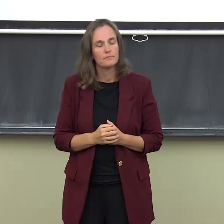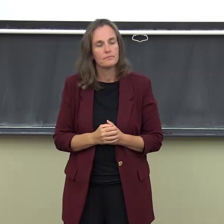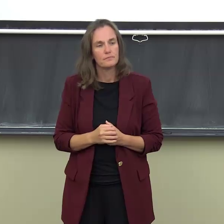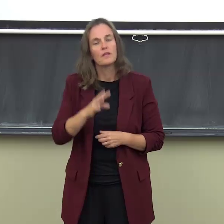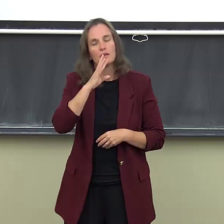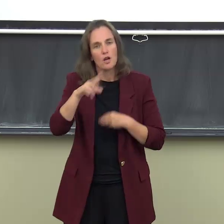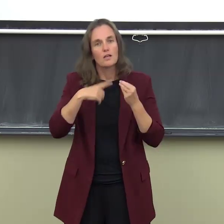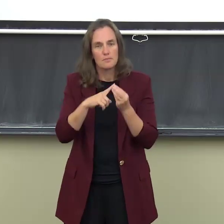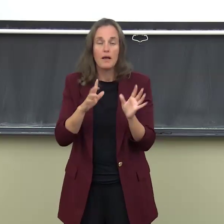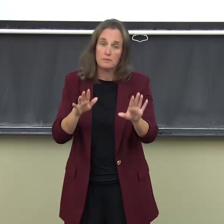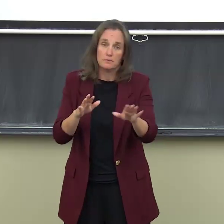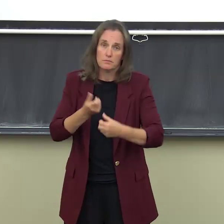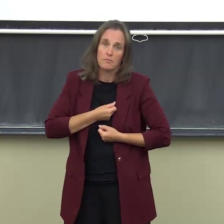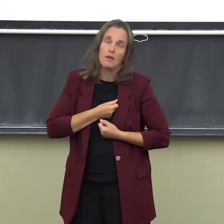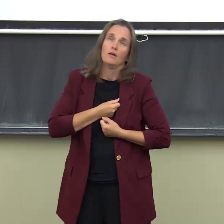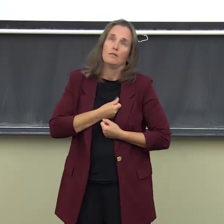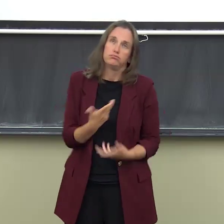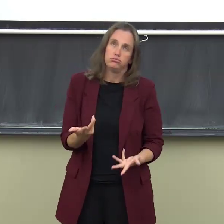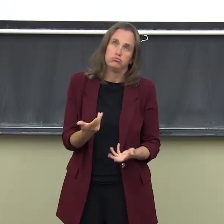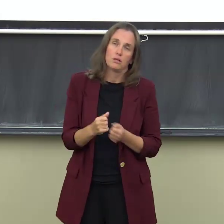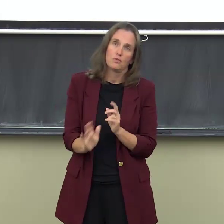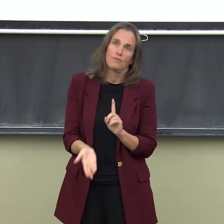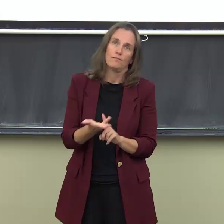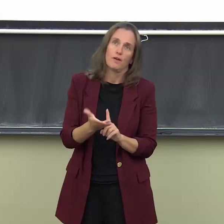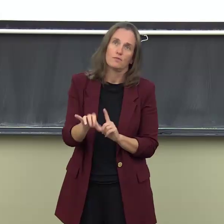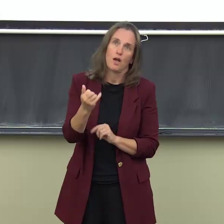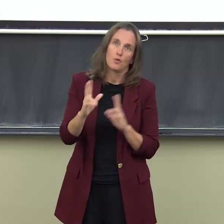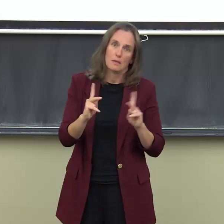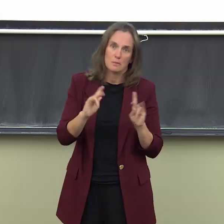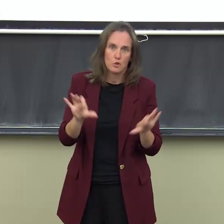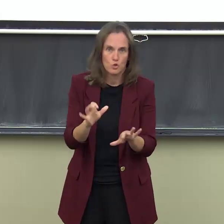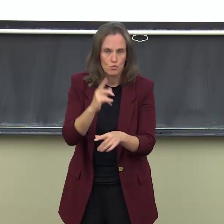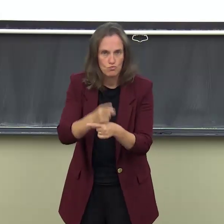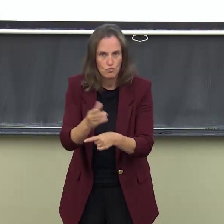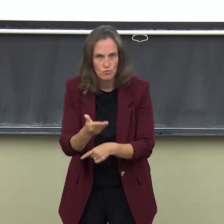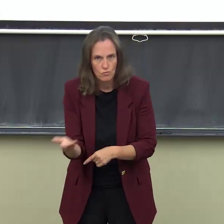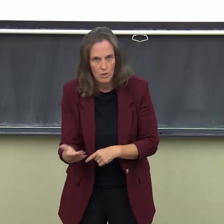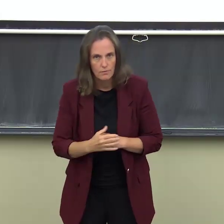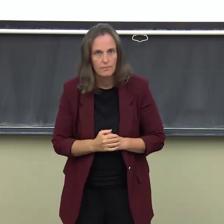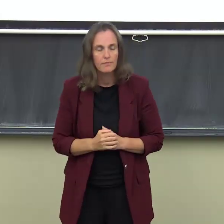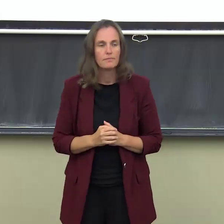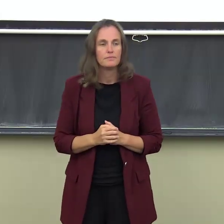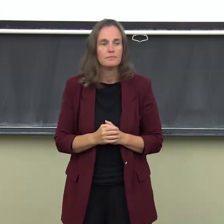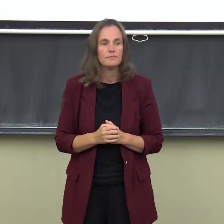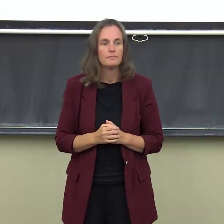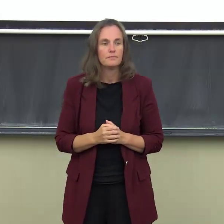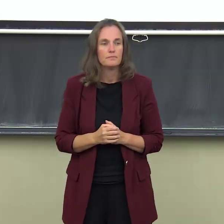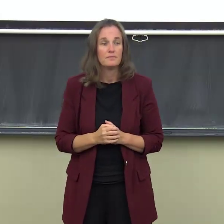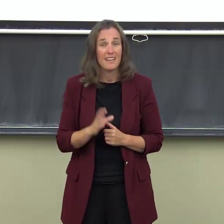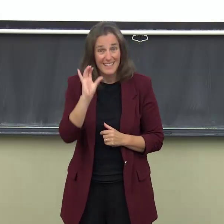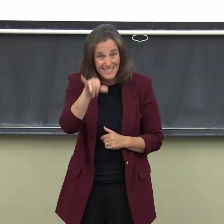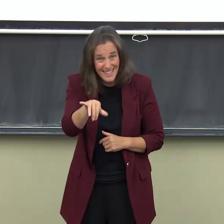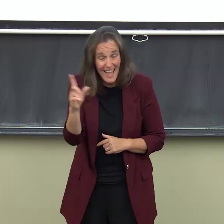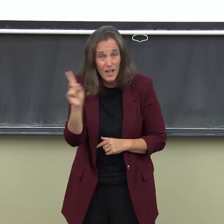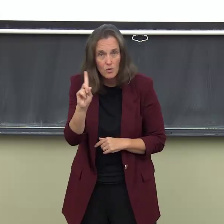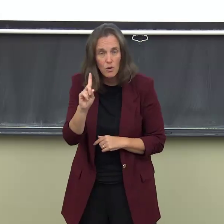talking about how exhausting it is to convince other people to do the right thing. Is that where we should keep putting